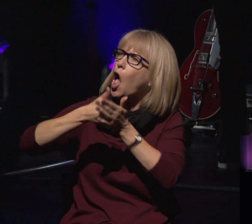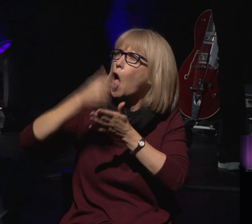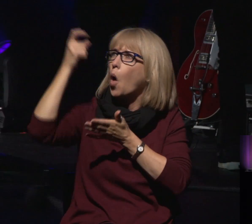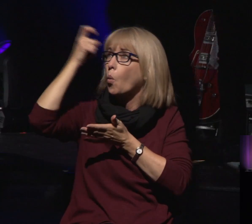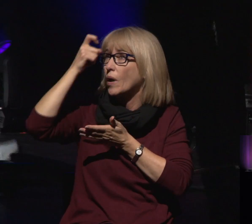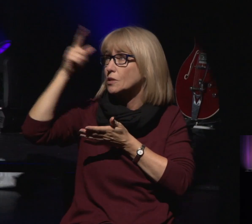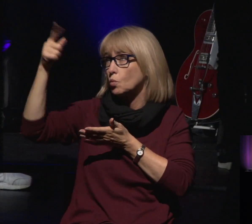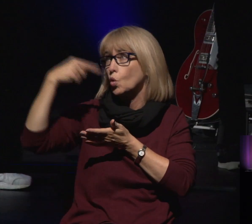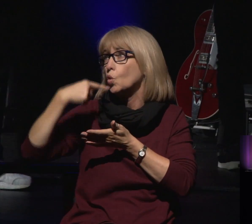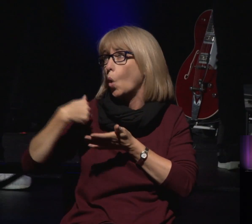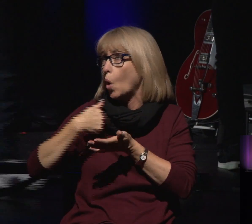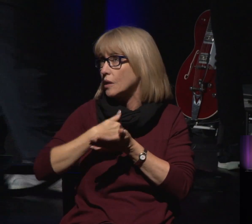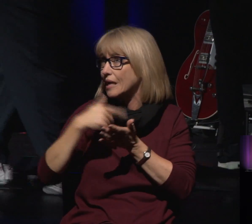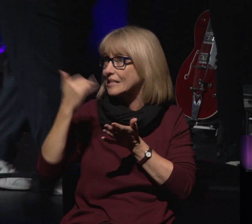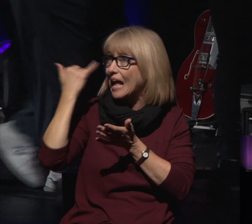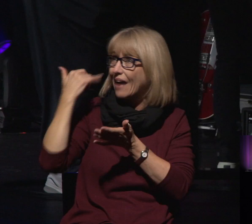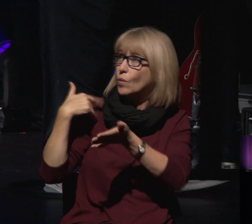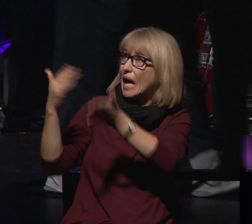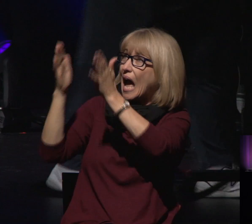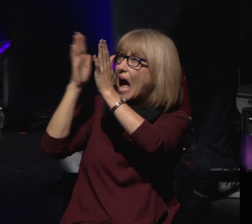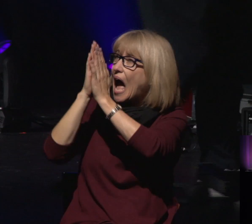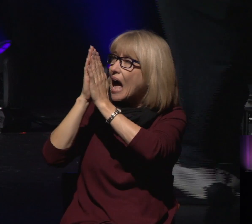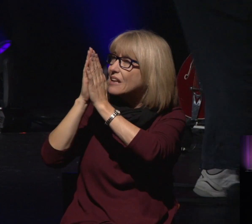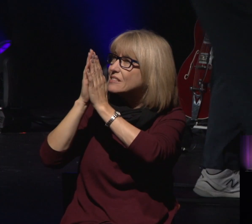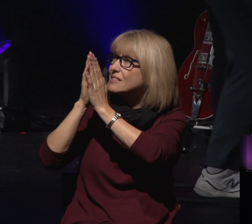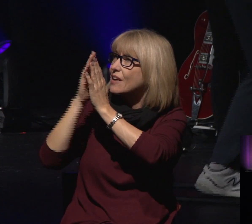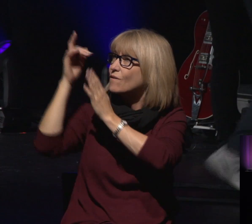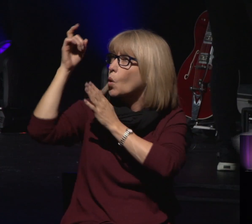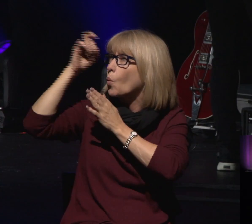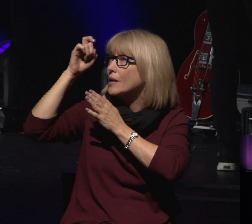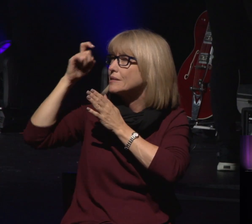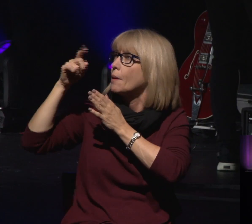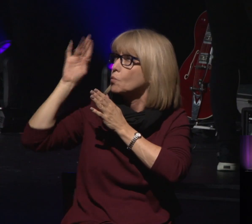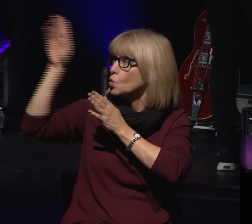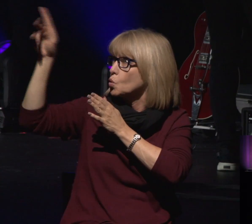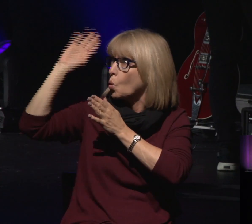we can ask you and you'll provide it. God, we need your wisdom.